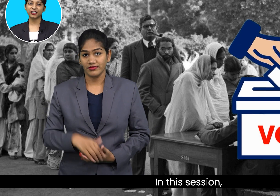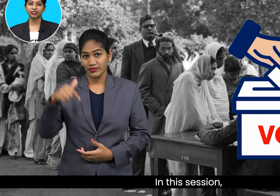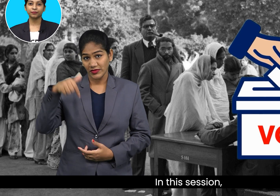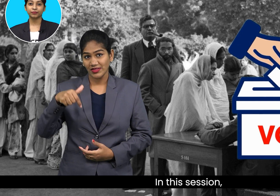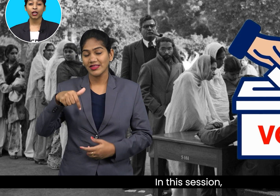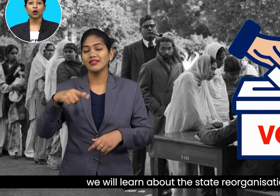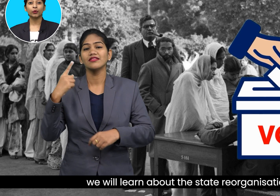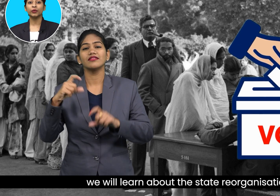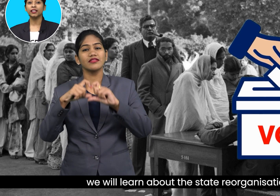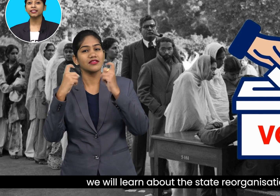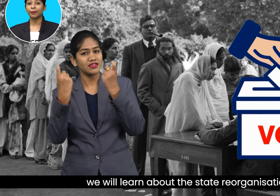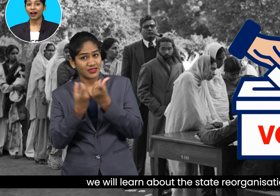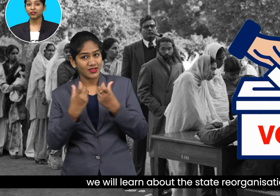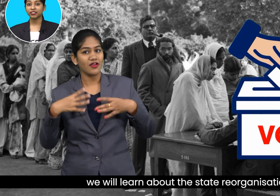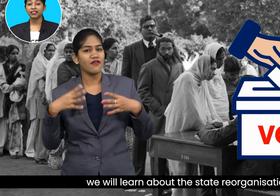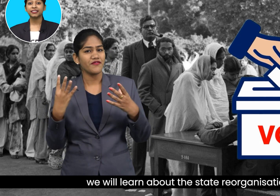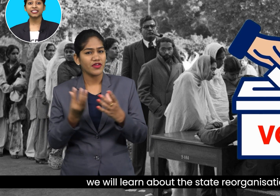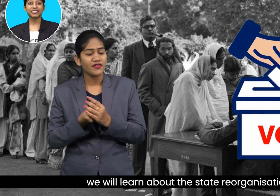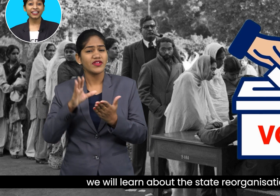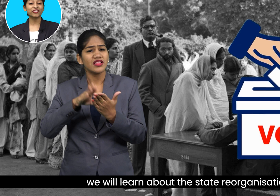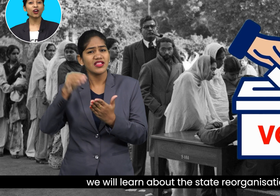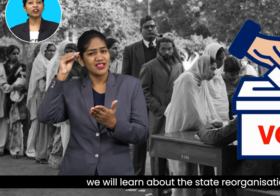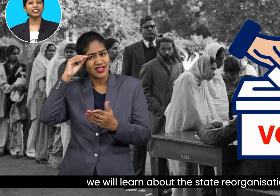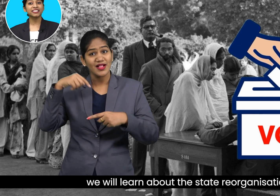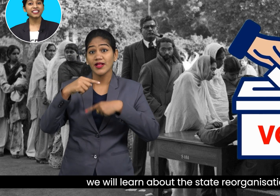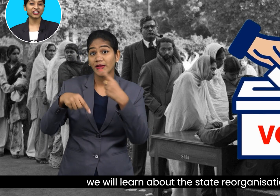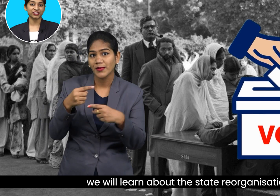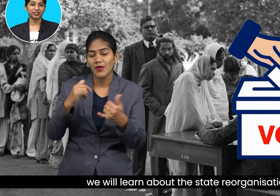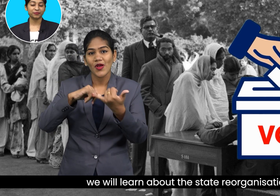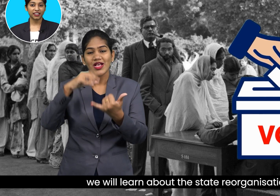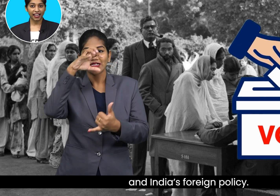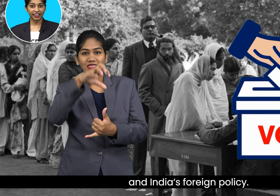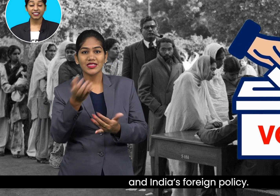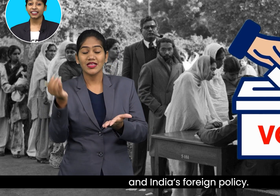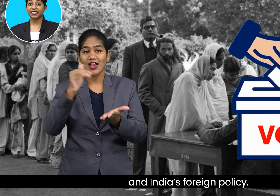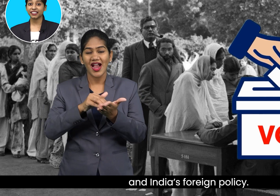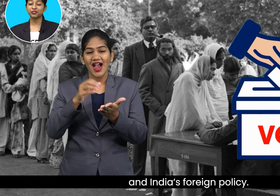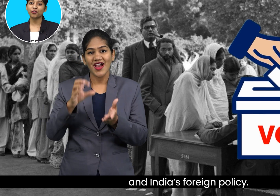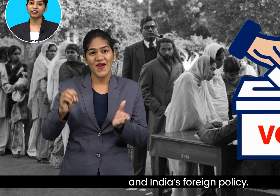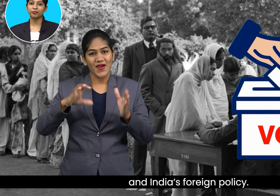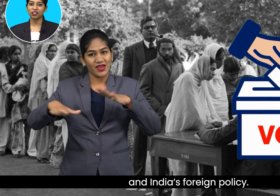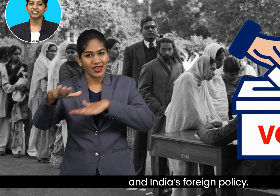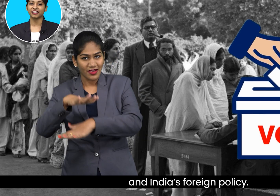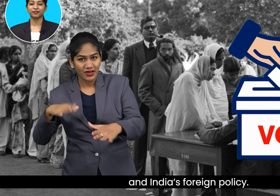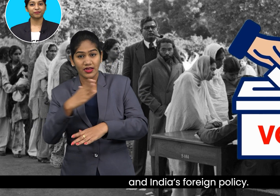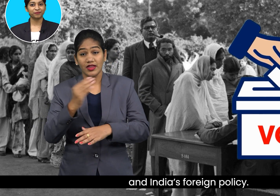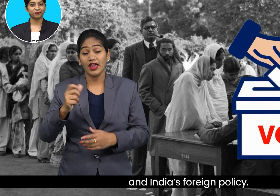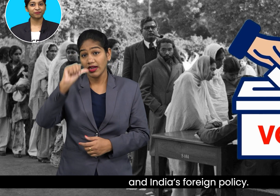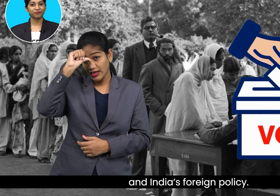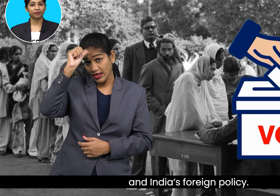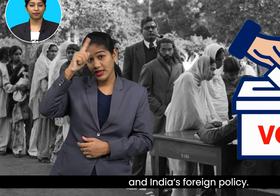In this session, we will learn about the State Reorganization and India's foreign policy.